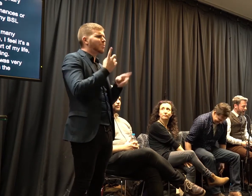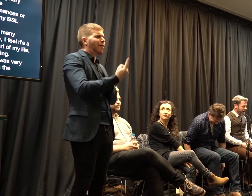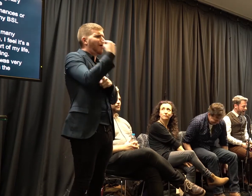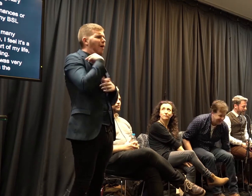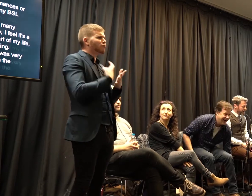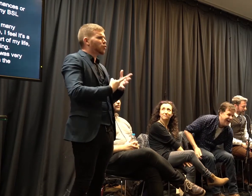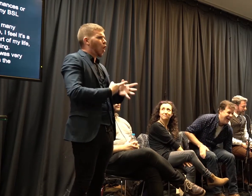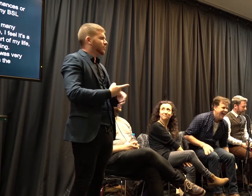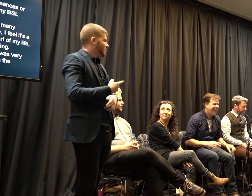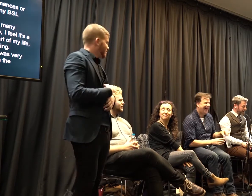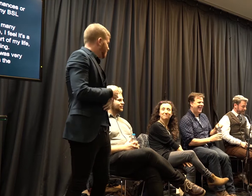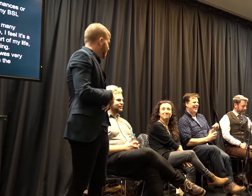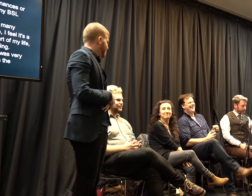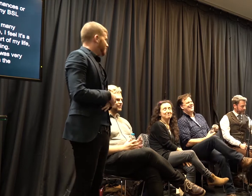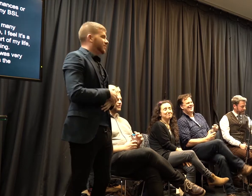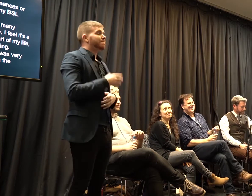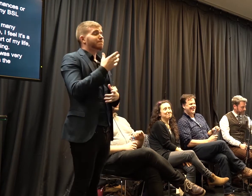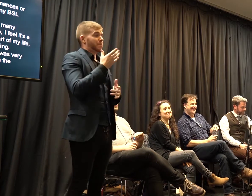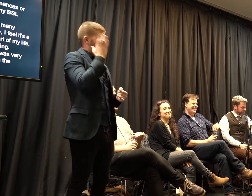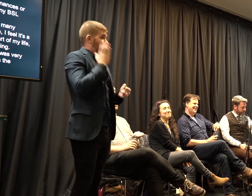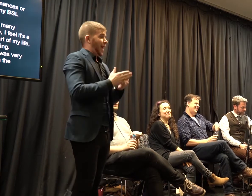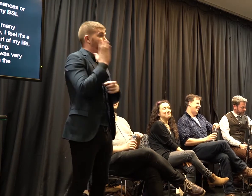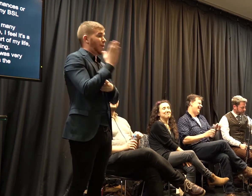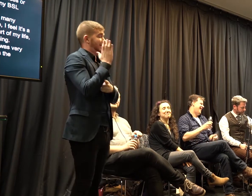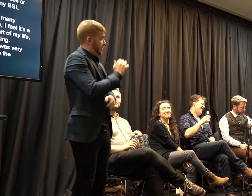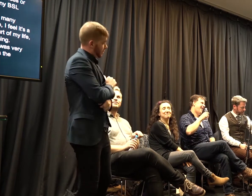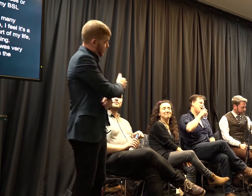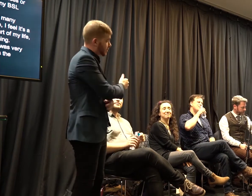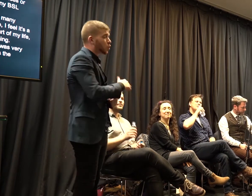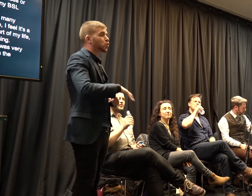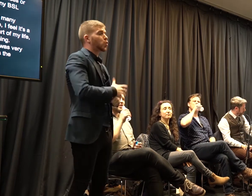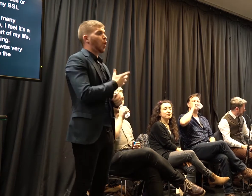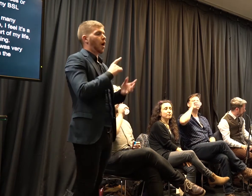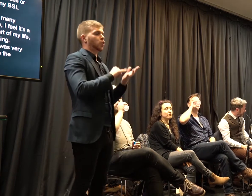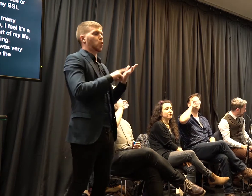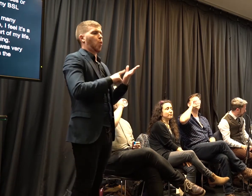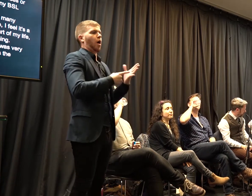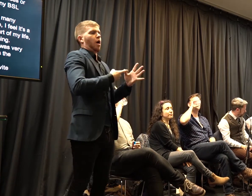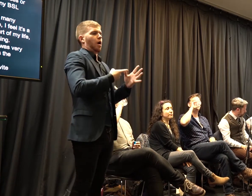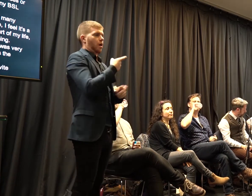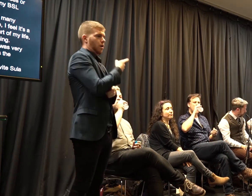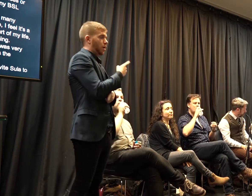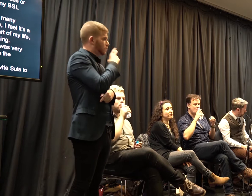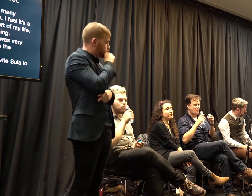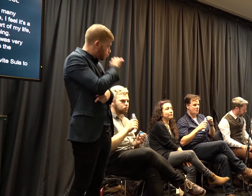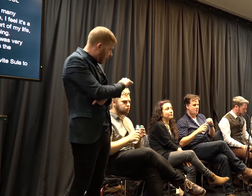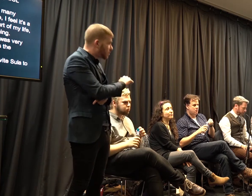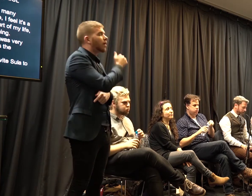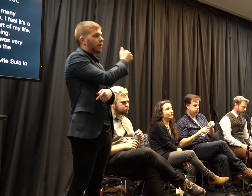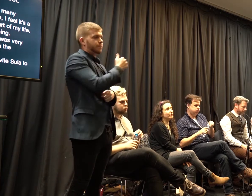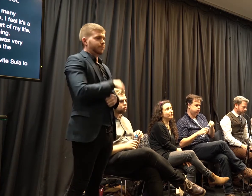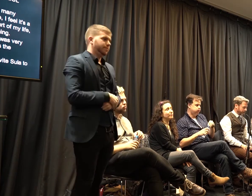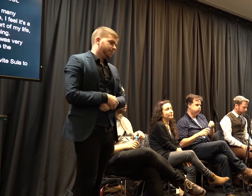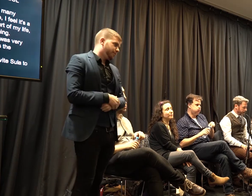get on. Lastly, in our presentations, I'm going to invite Sula to speak. Sula, you will be talking? Yep.